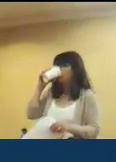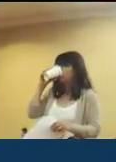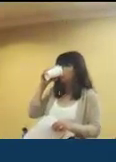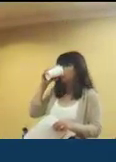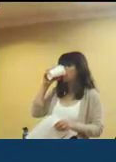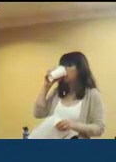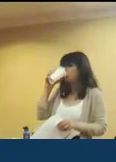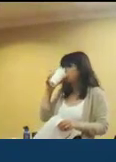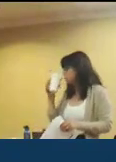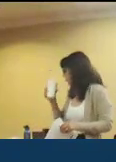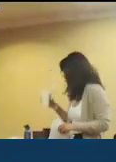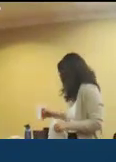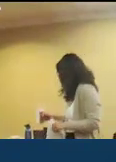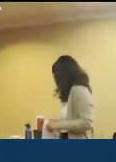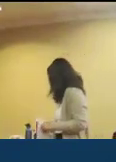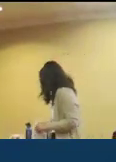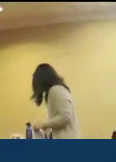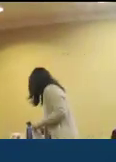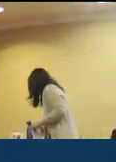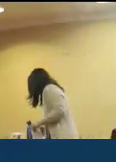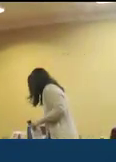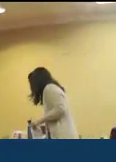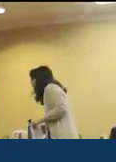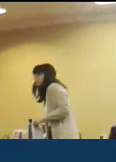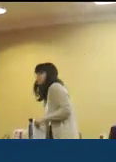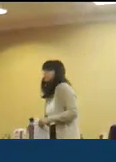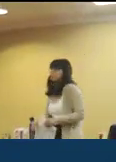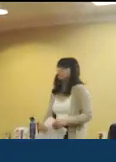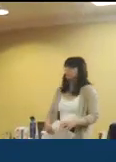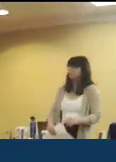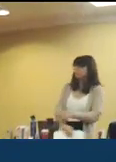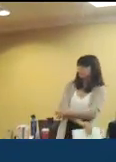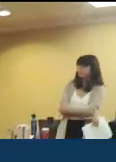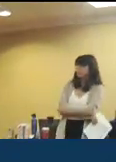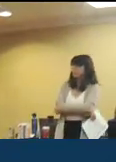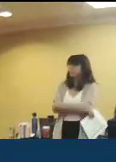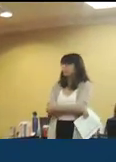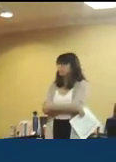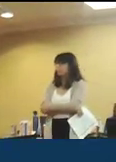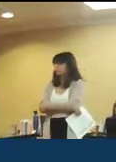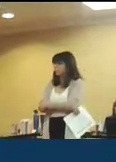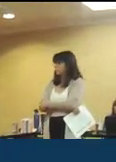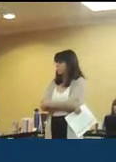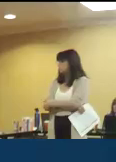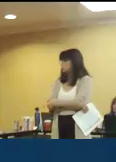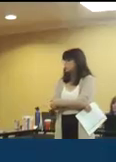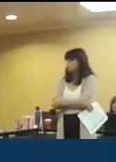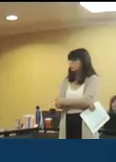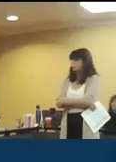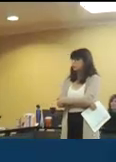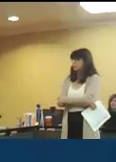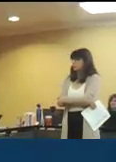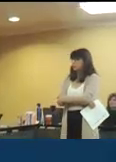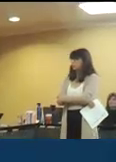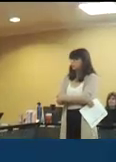contract with behavioral health agencies, what we had been hearing from some of the BHASOs and behavioral health agencies is that